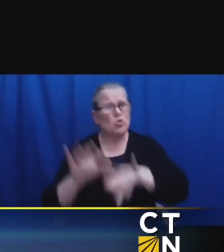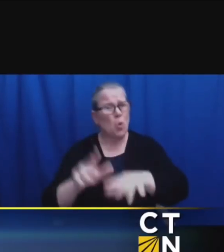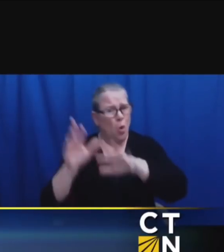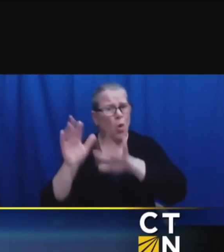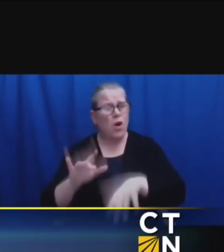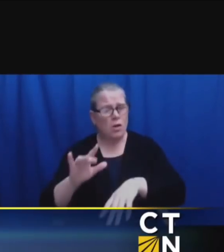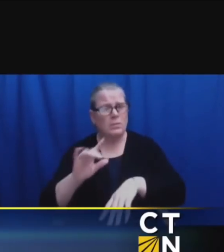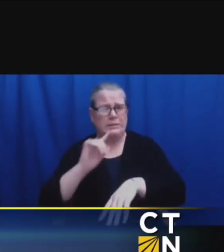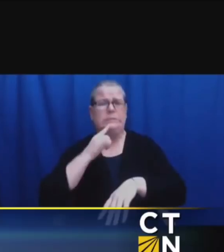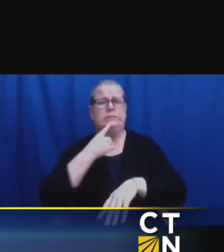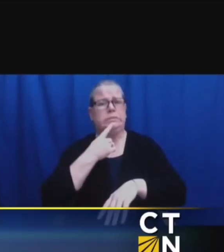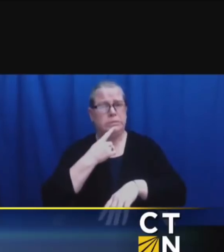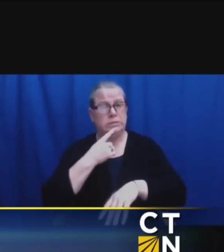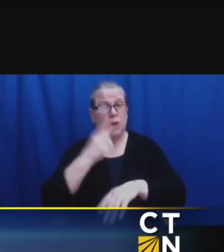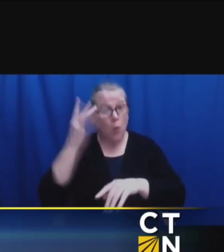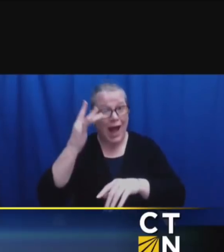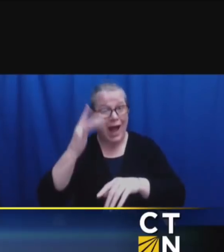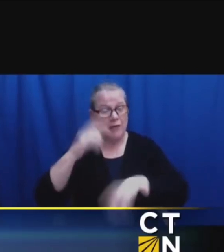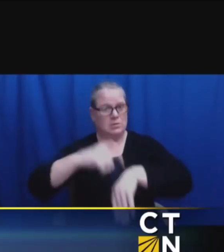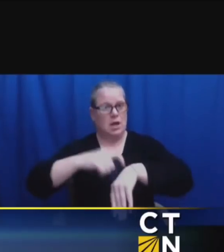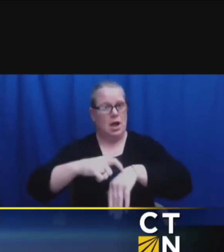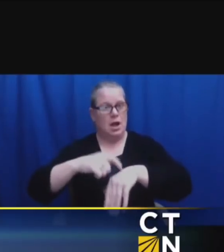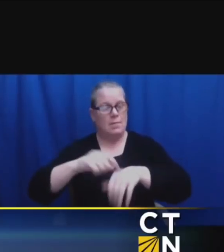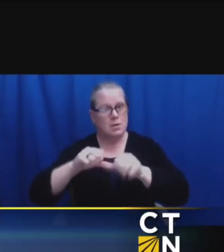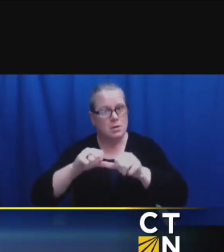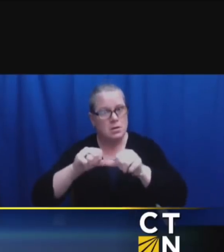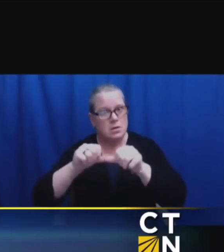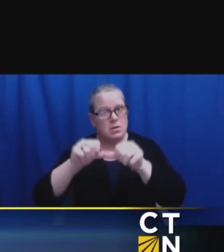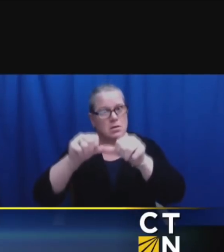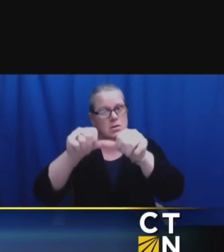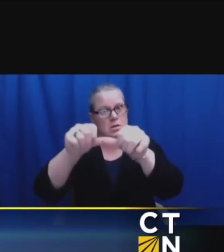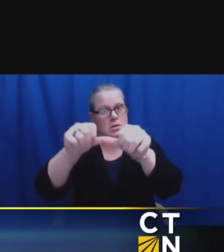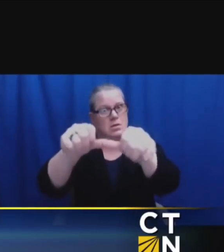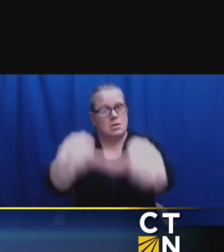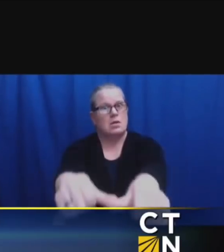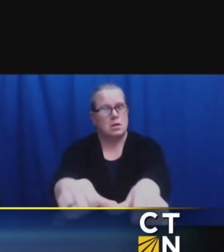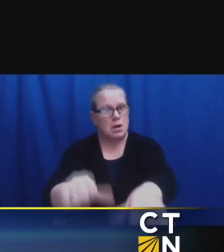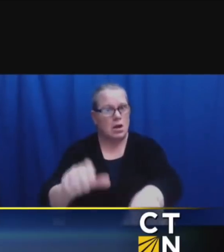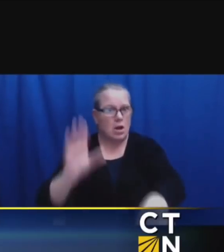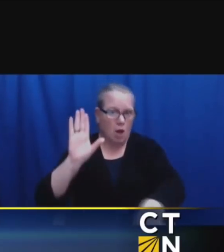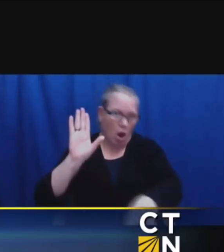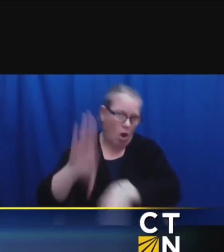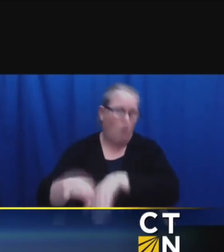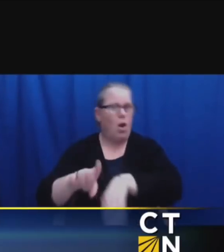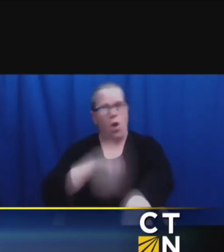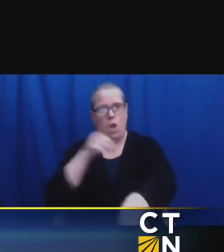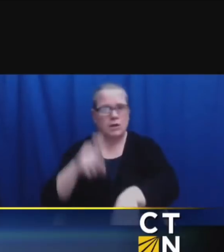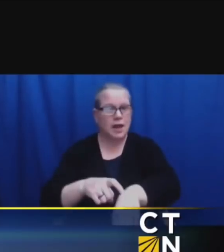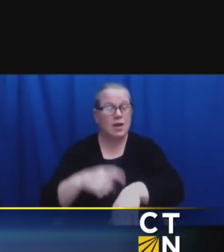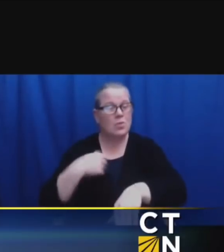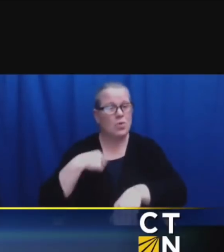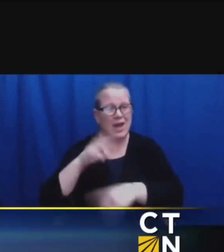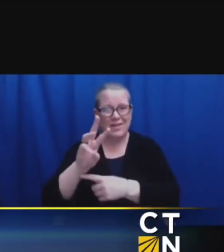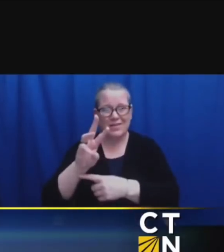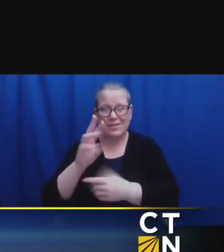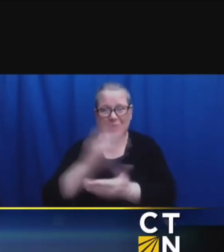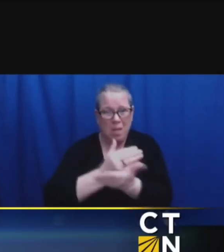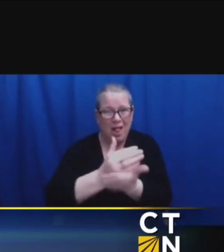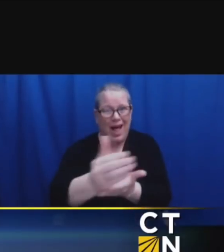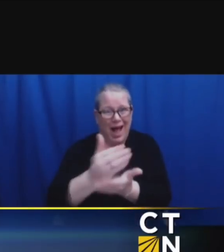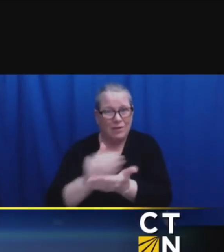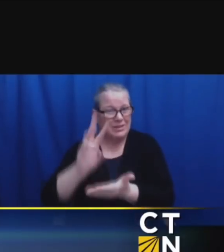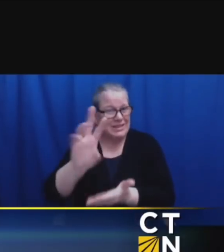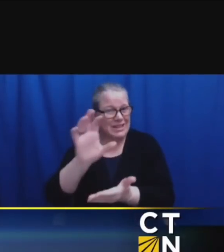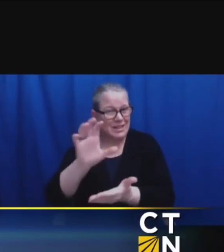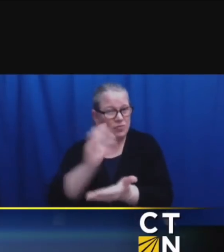as well. So we have 600 plows out there going virtually a nonstop, trying to keep up. So I think it's going to take a little